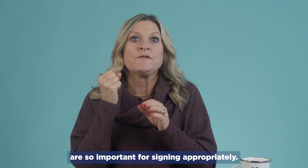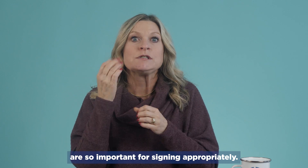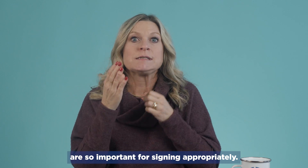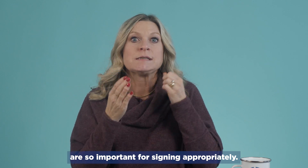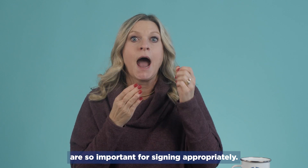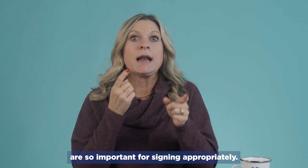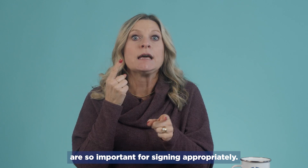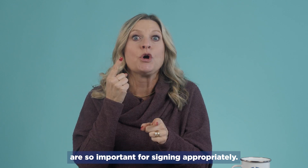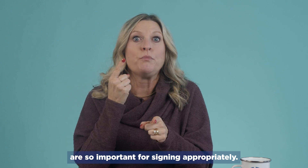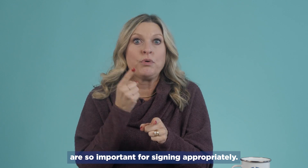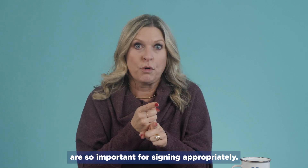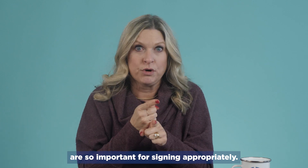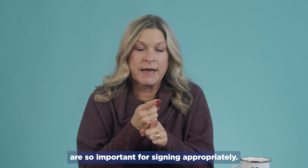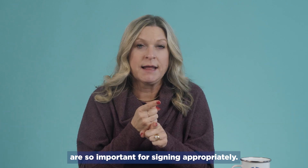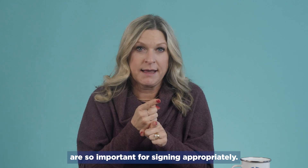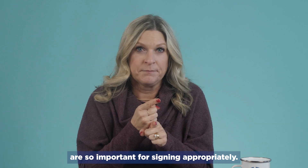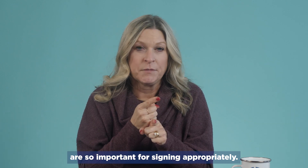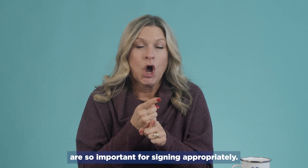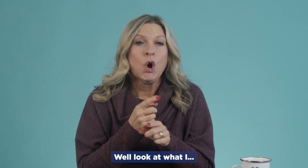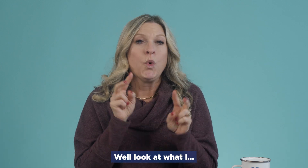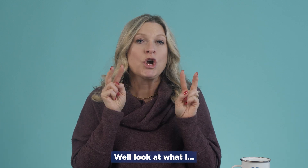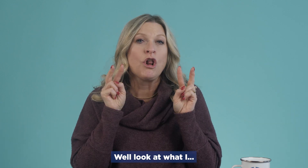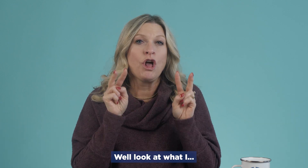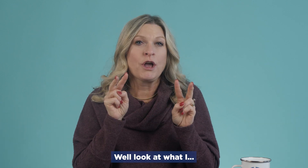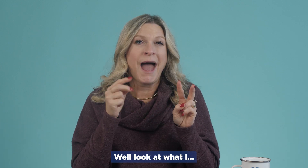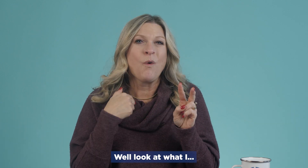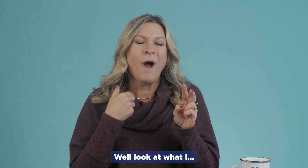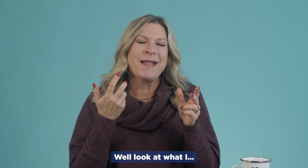for sonic appropriation. We're gonna look how what